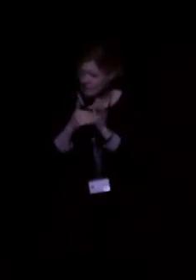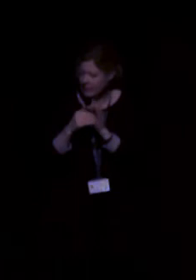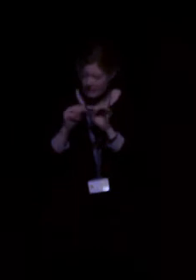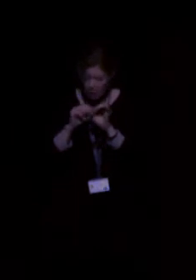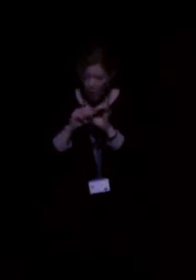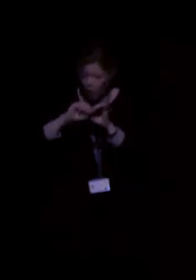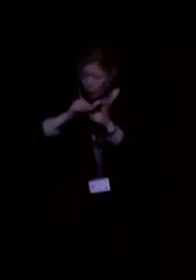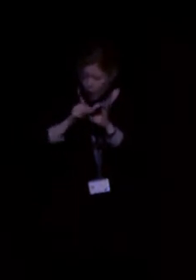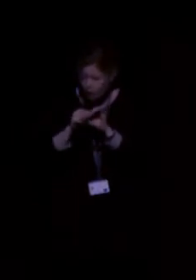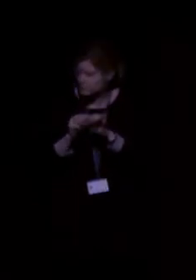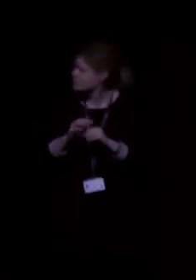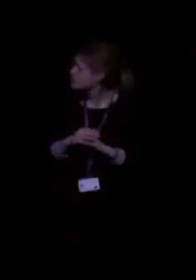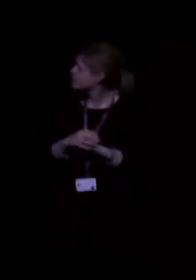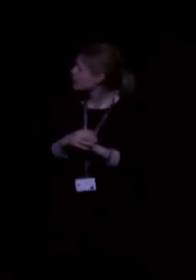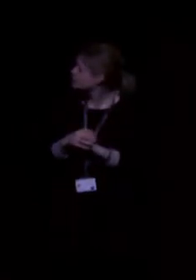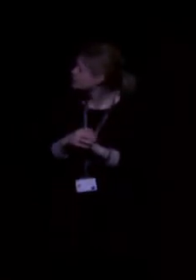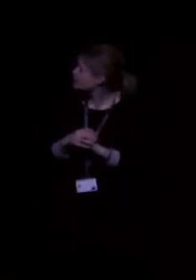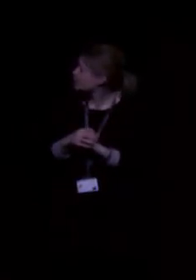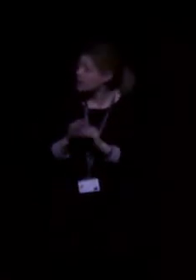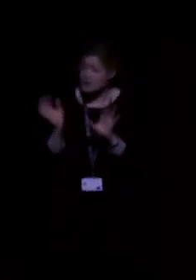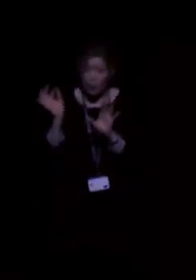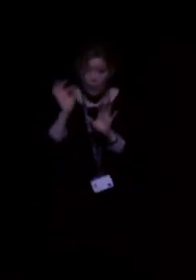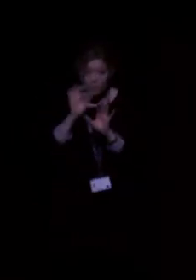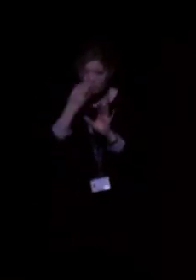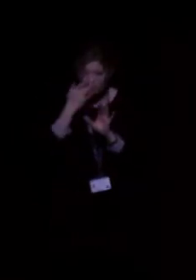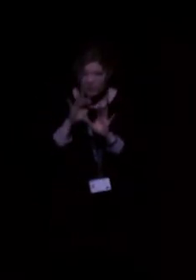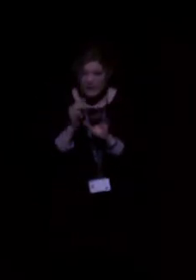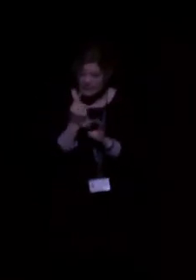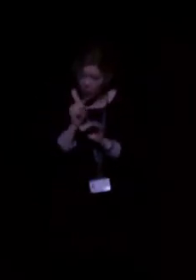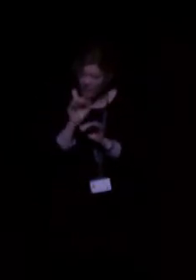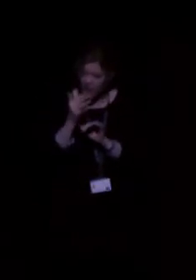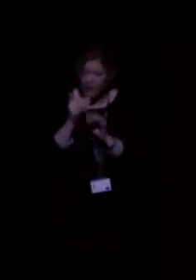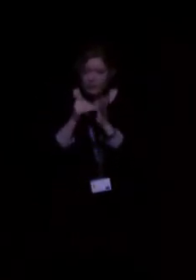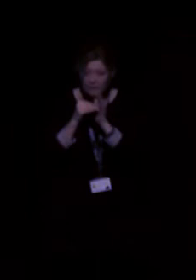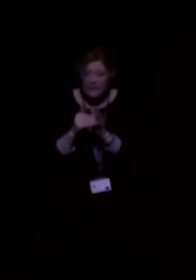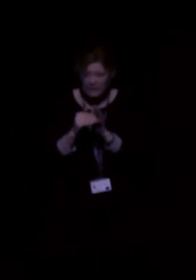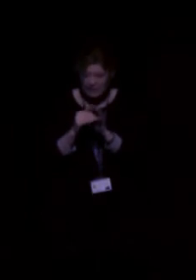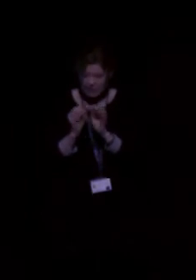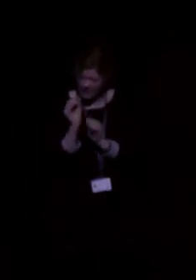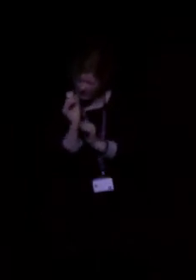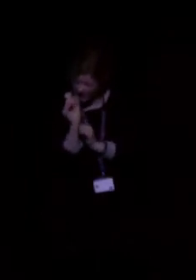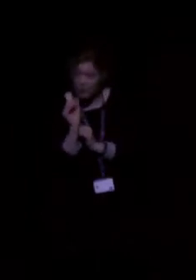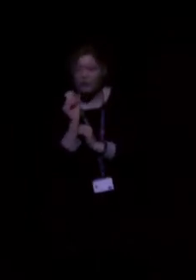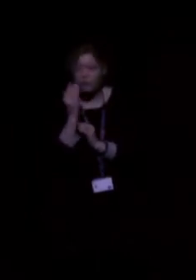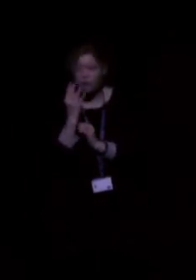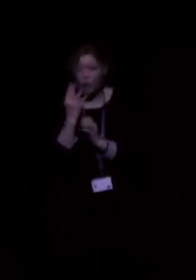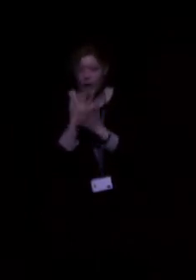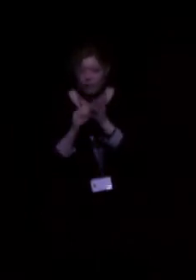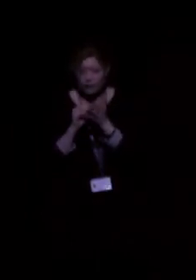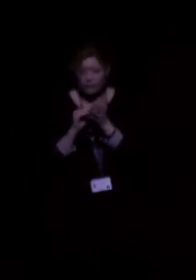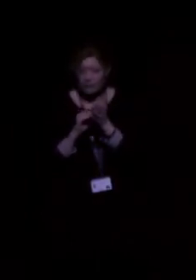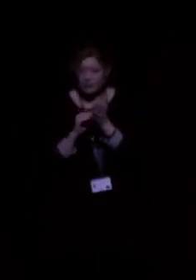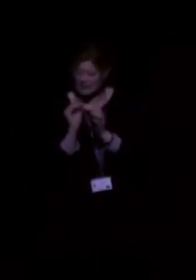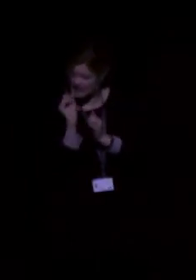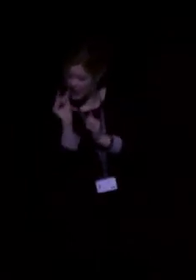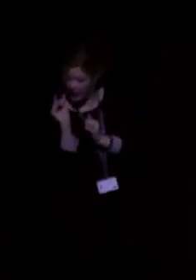The prosthesis that I'm putting inside the ear is 0.5 millimeters in diameter and is 4.5 millimeters in length. And what